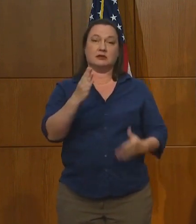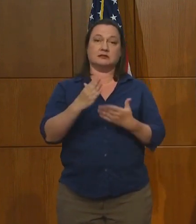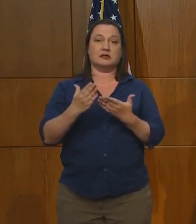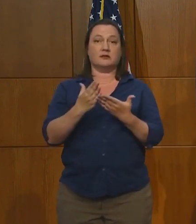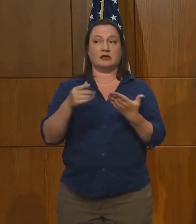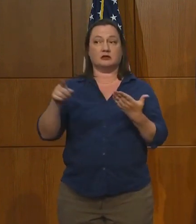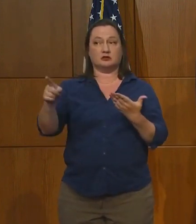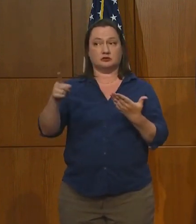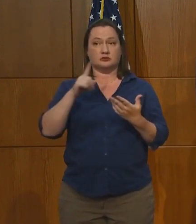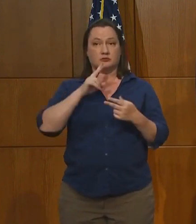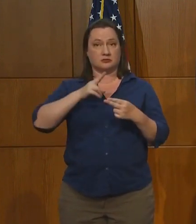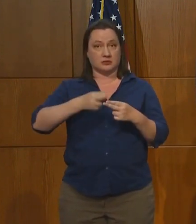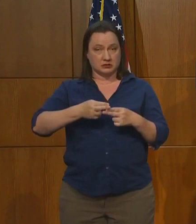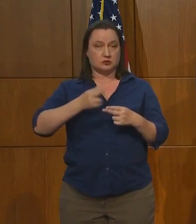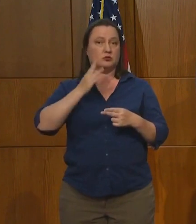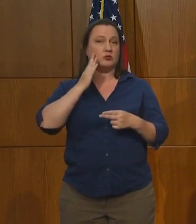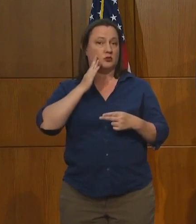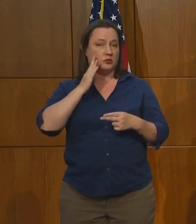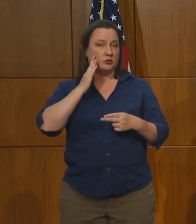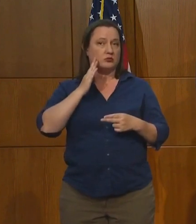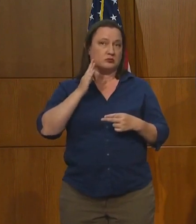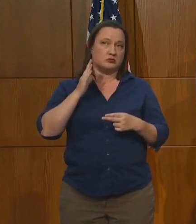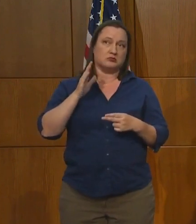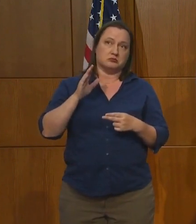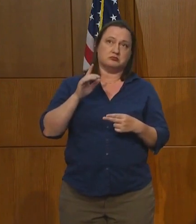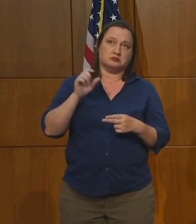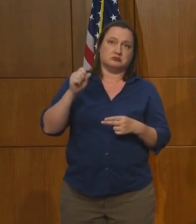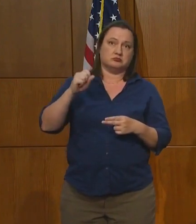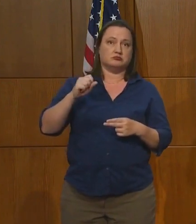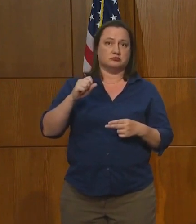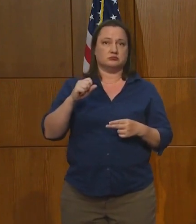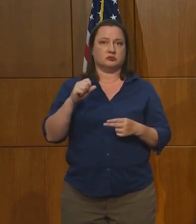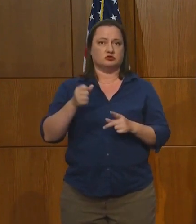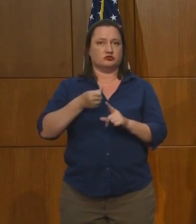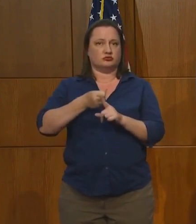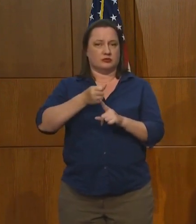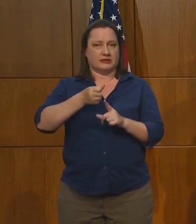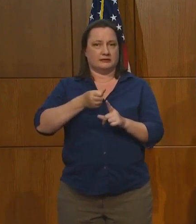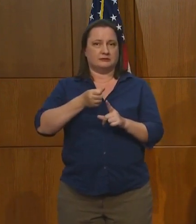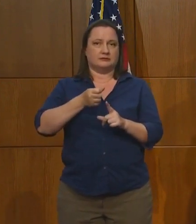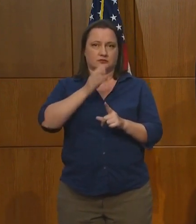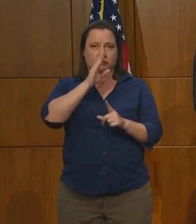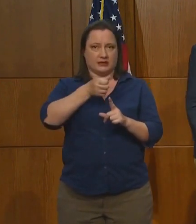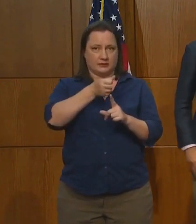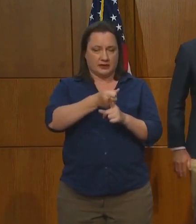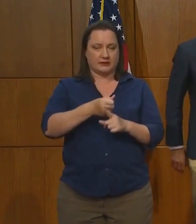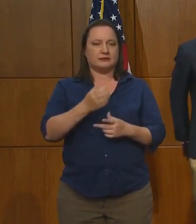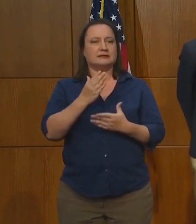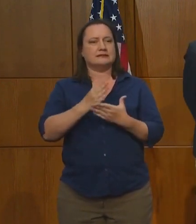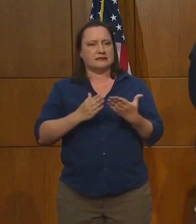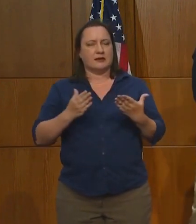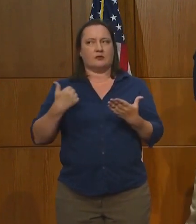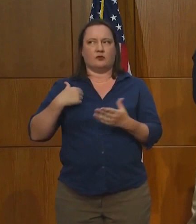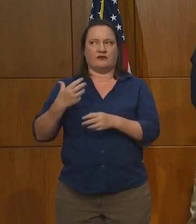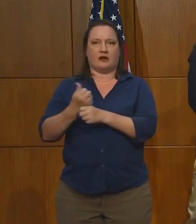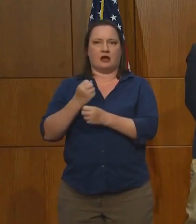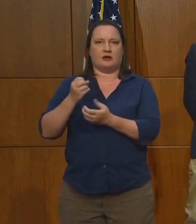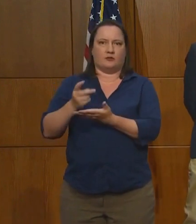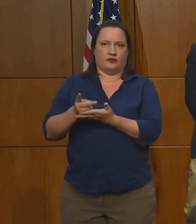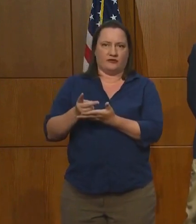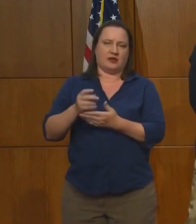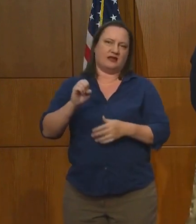be direct impacts. Some of the programs the governor has approved for that money, including evictions. He's talked with the health department